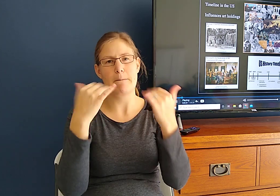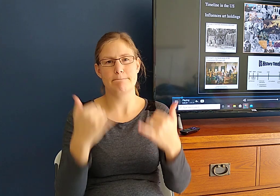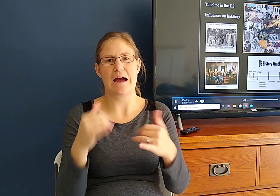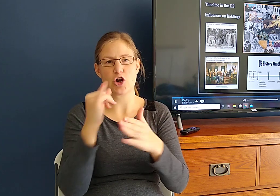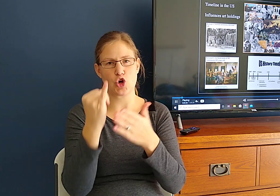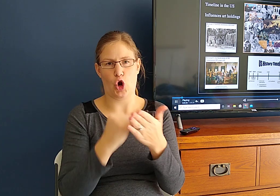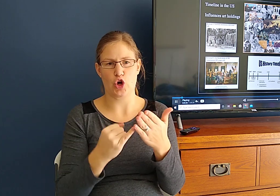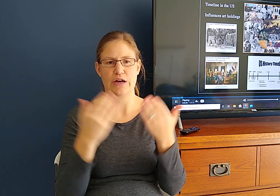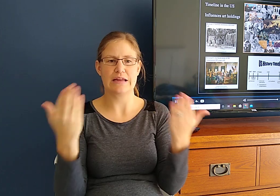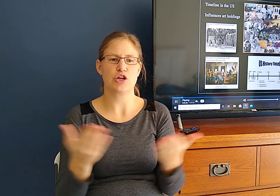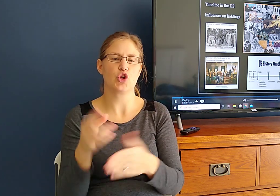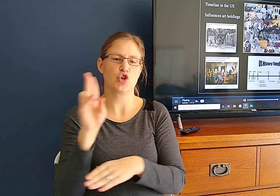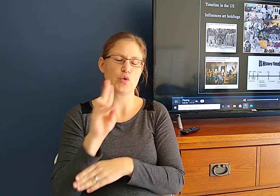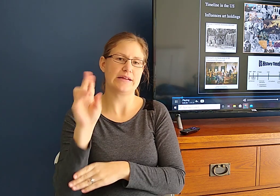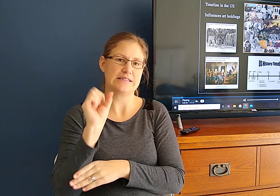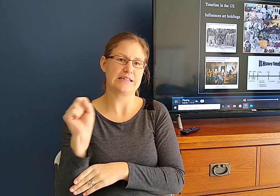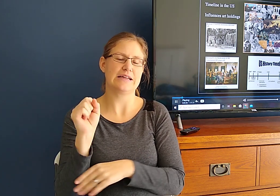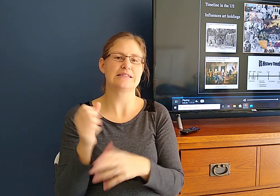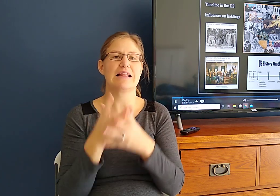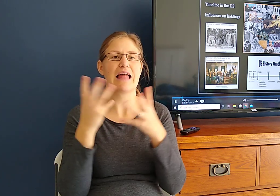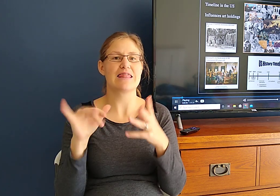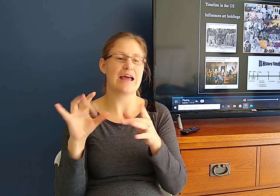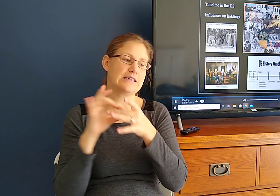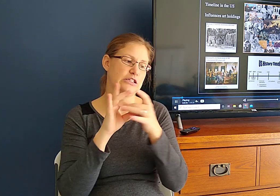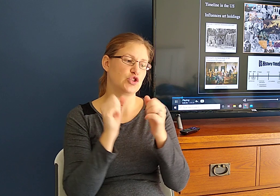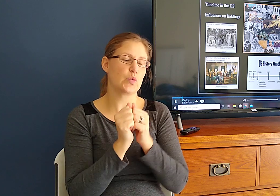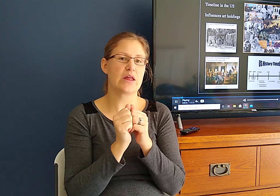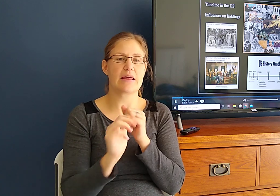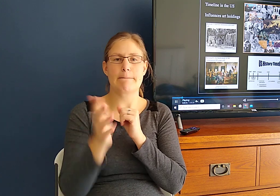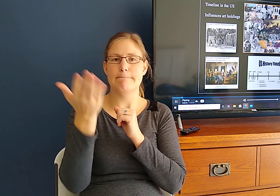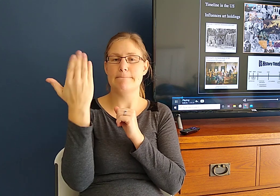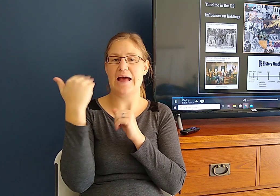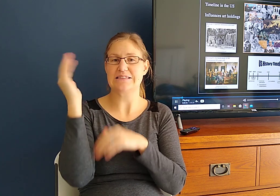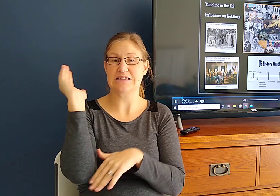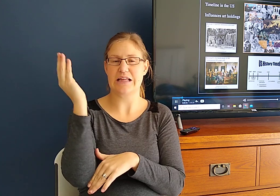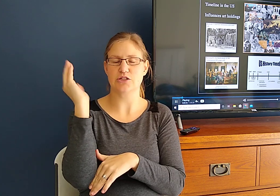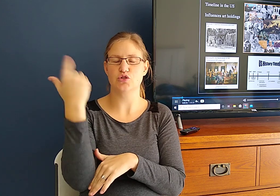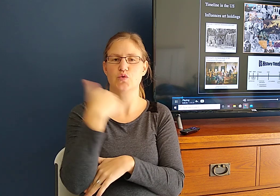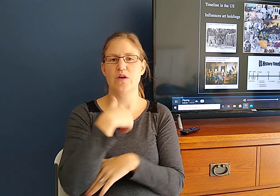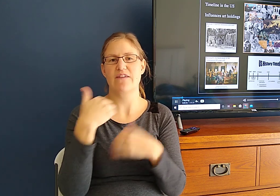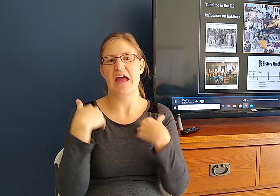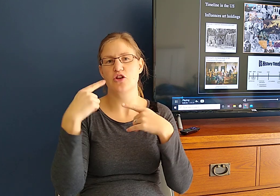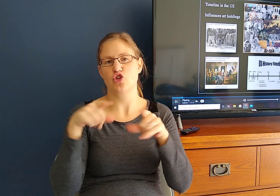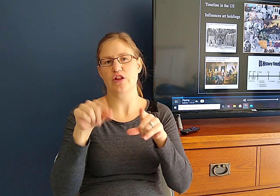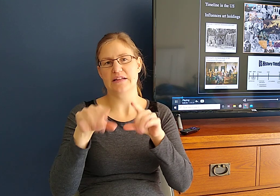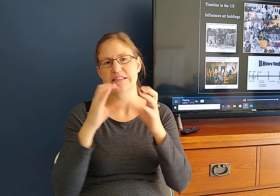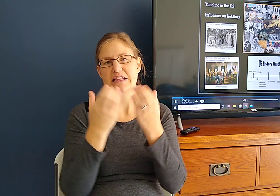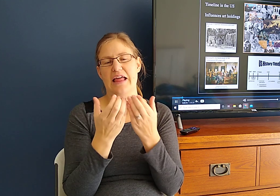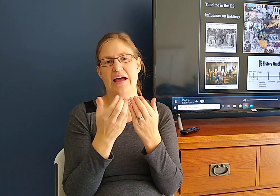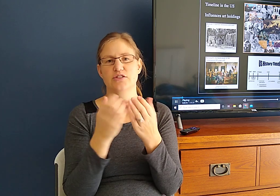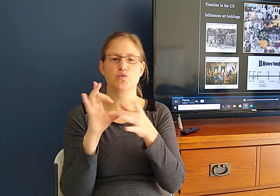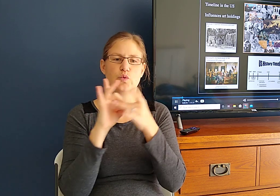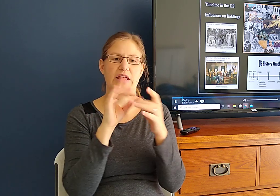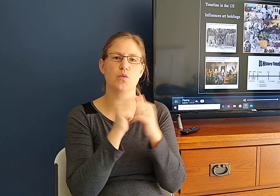States. And much of that has to do with earlier lectures that we've had in this class that have concerned the world wars,